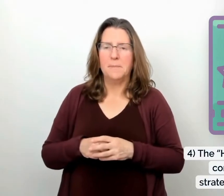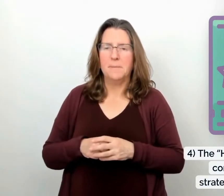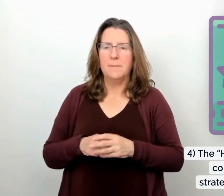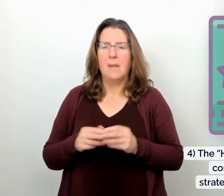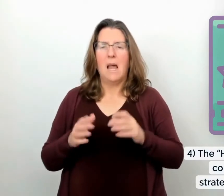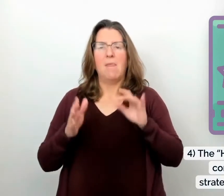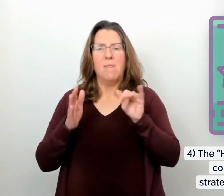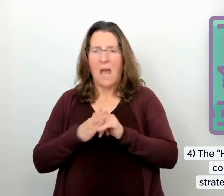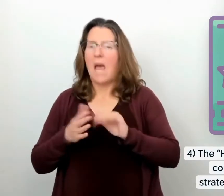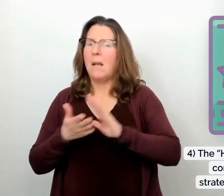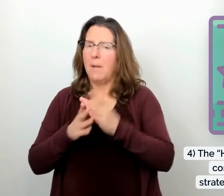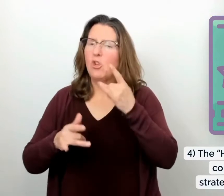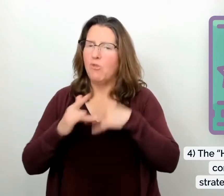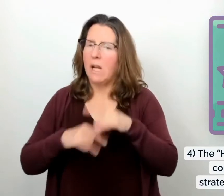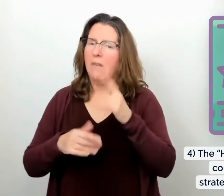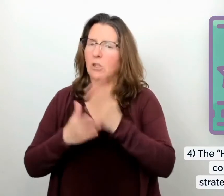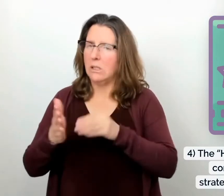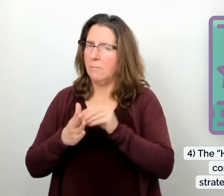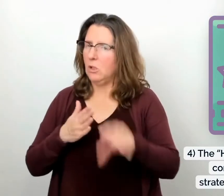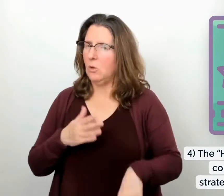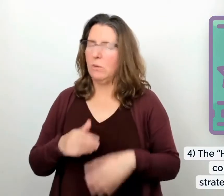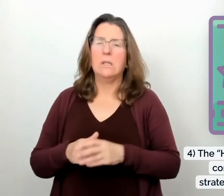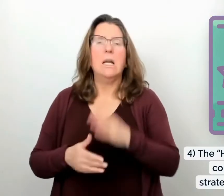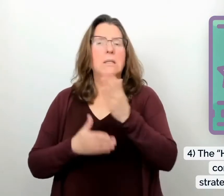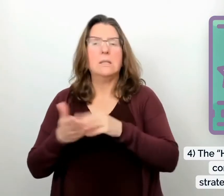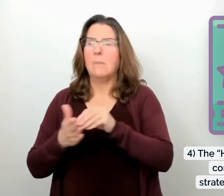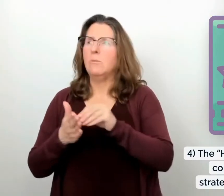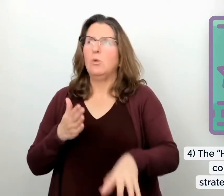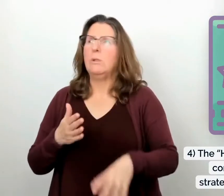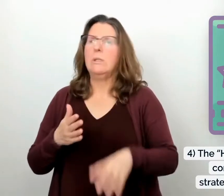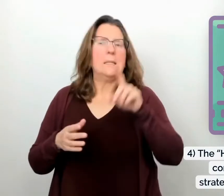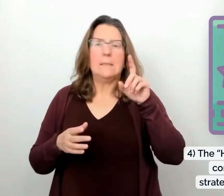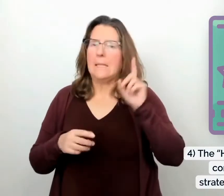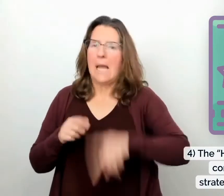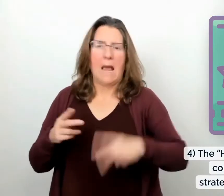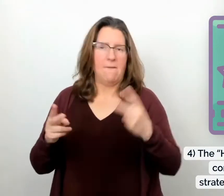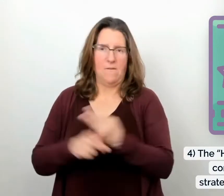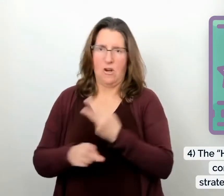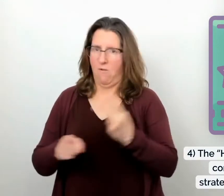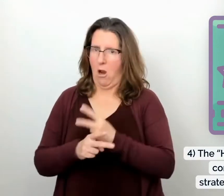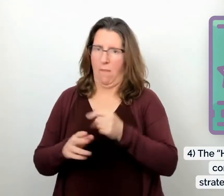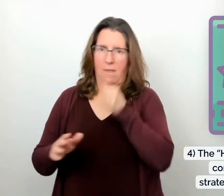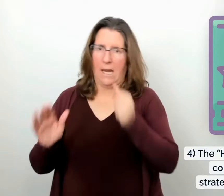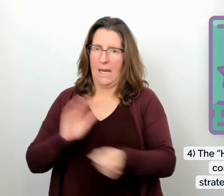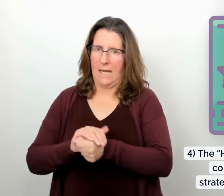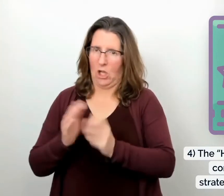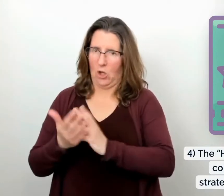want. That can be tricky for some students. Some students just don't catch on to the hidden